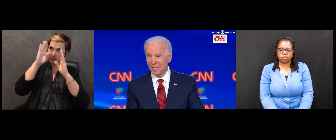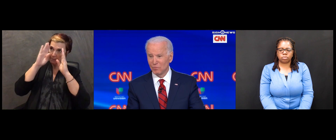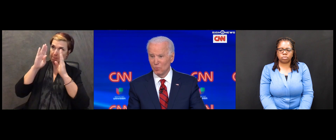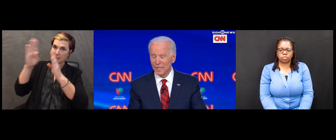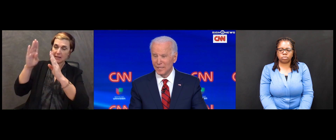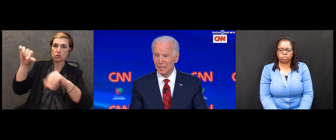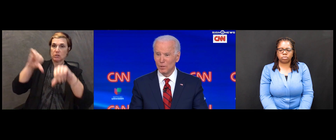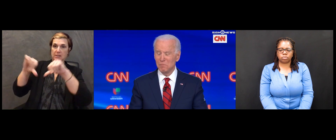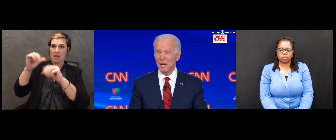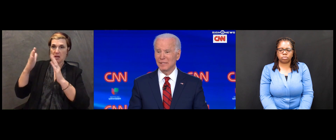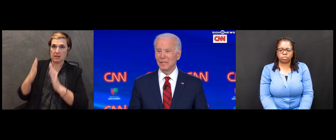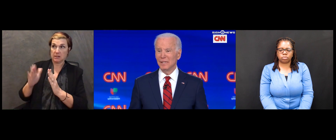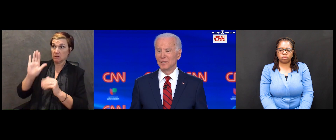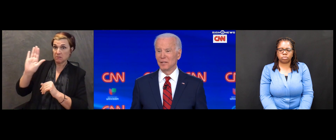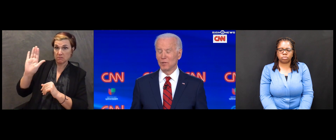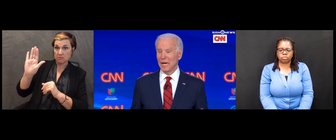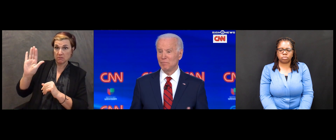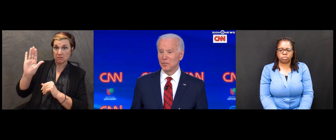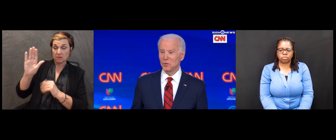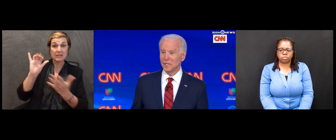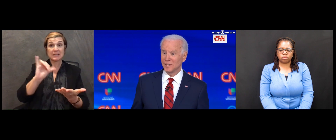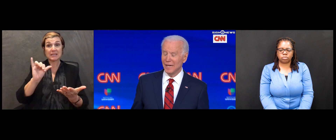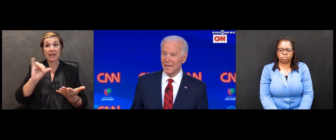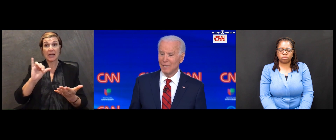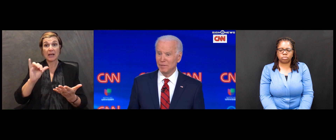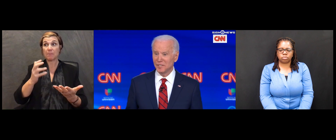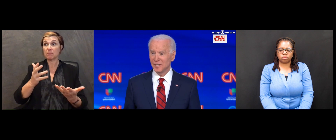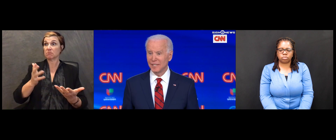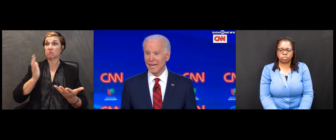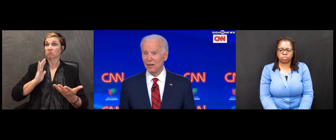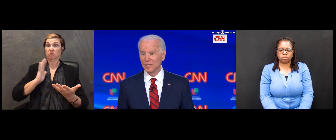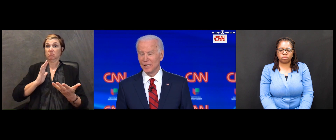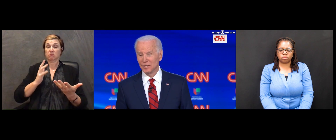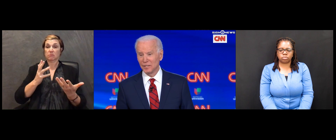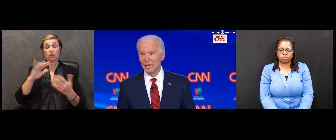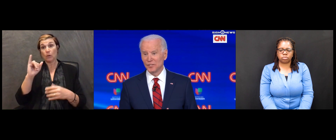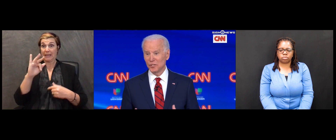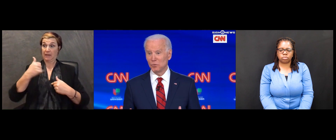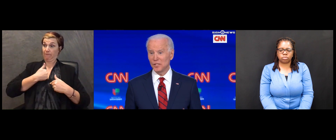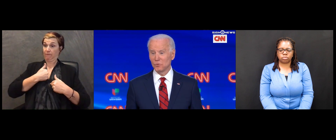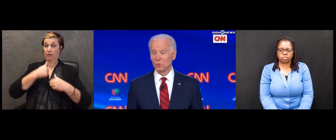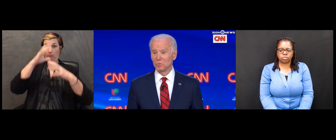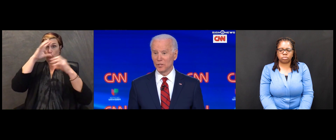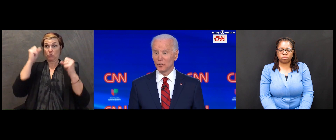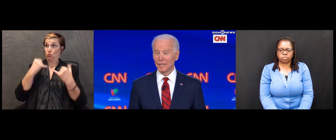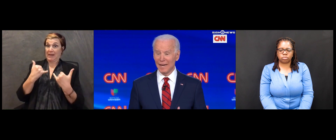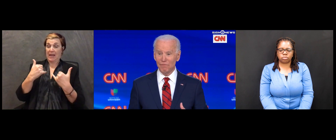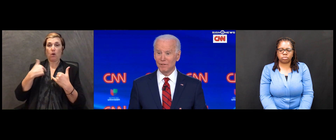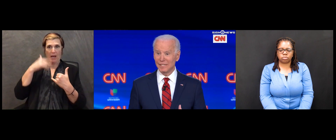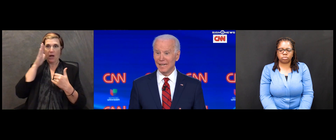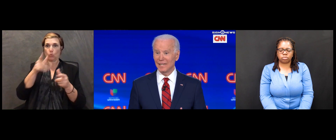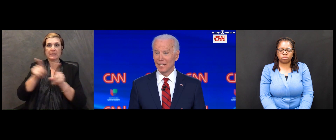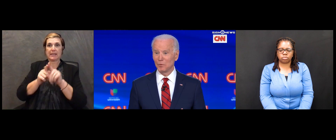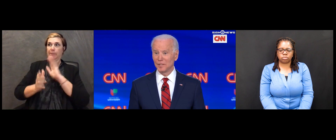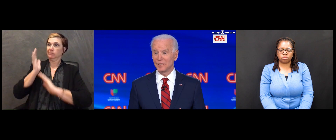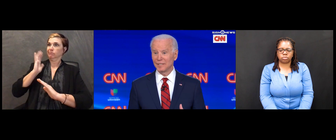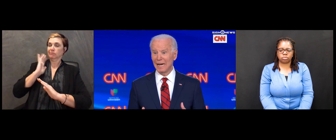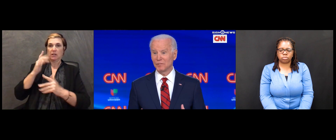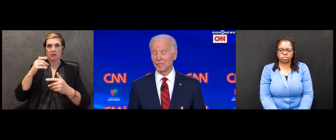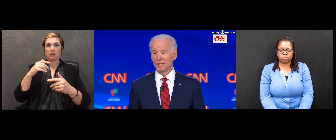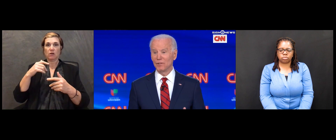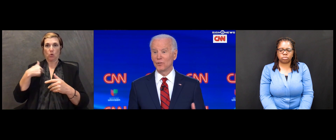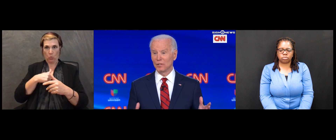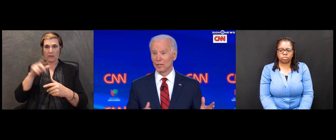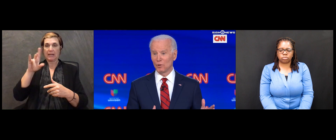I said, what we did, we met, and what I'd be doing today, I'd be sitting down in the Situation Room literally every day like we did at